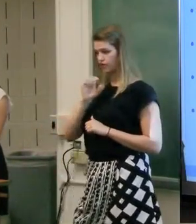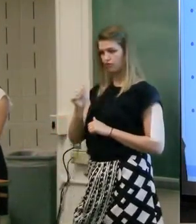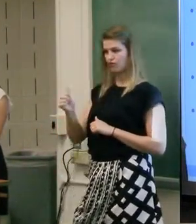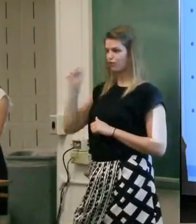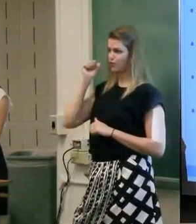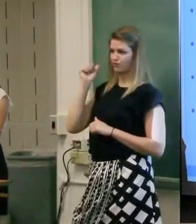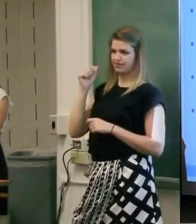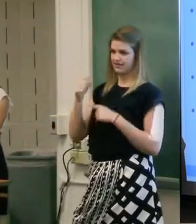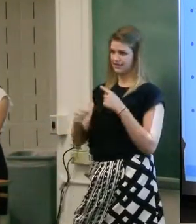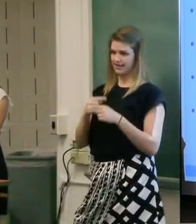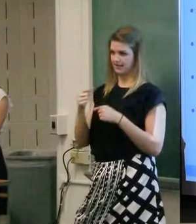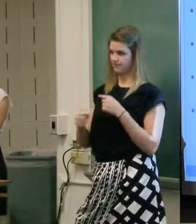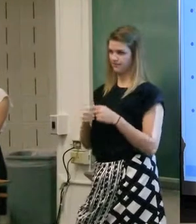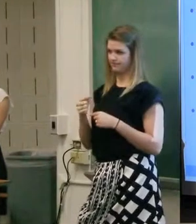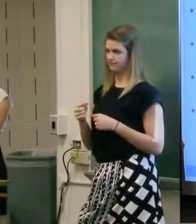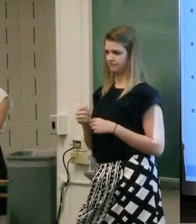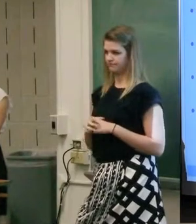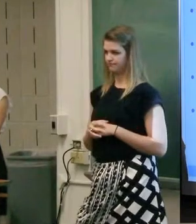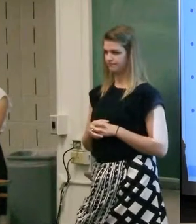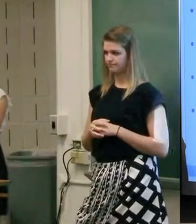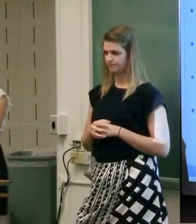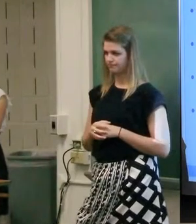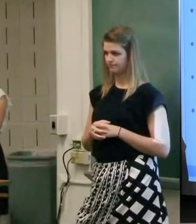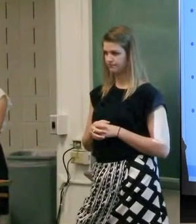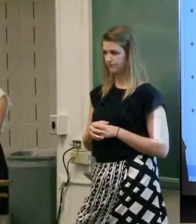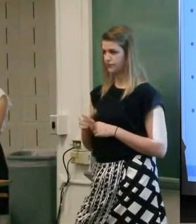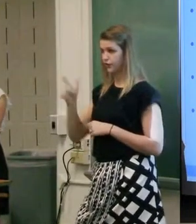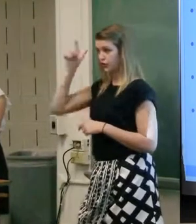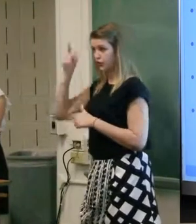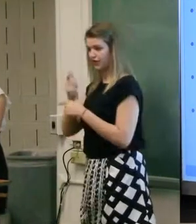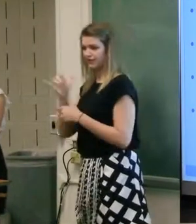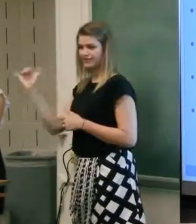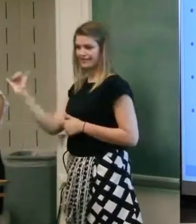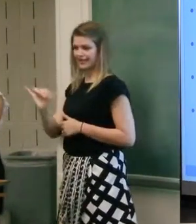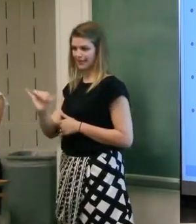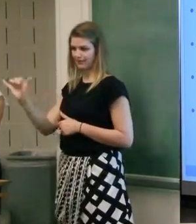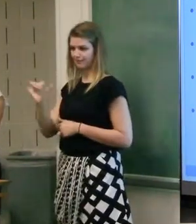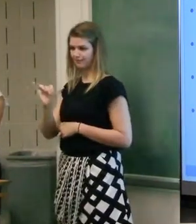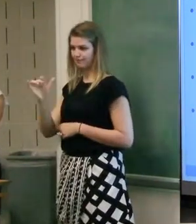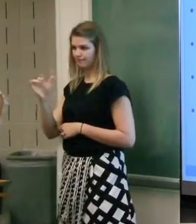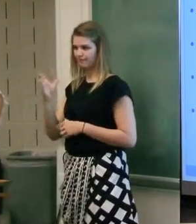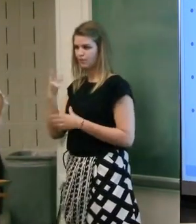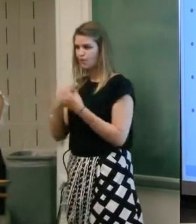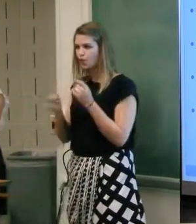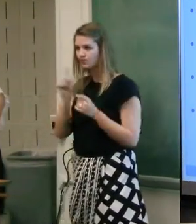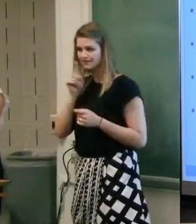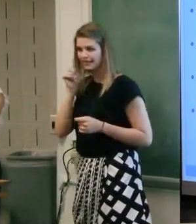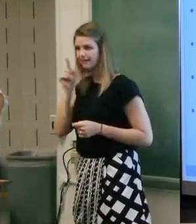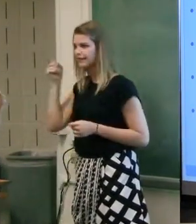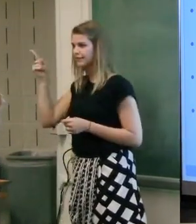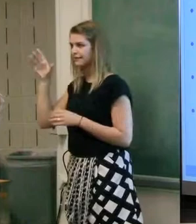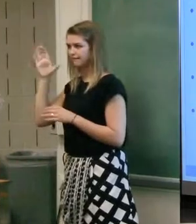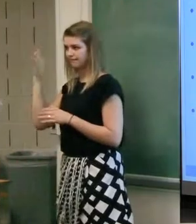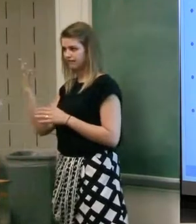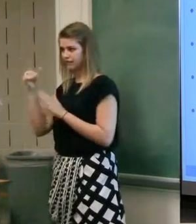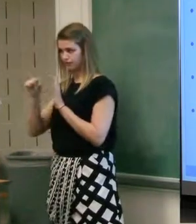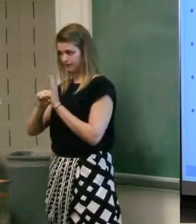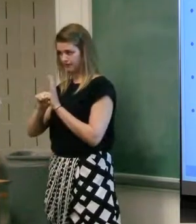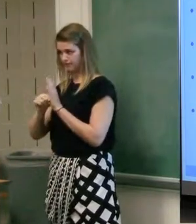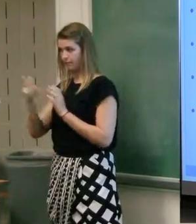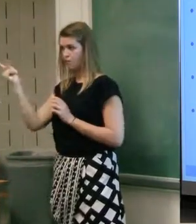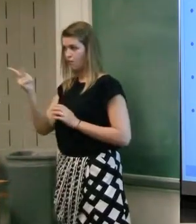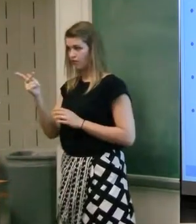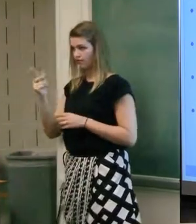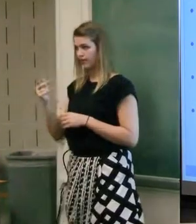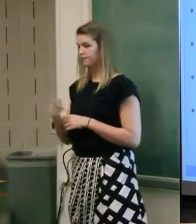Chloe never signs. She refuses to sign. Her brother's the same way, and her brother's deaf, and he's in 5th grade. And her brother had to